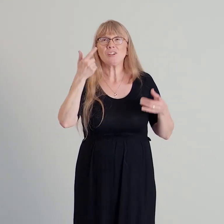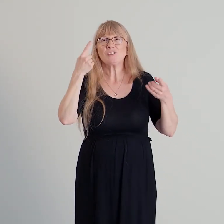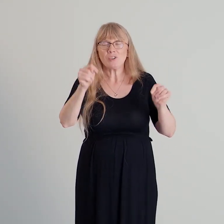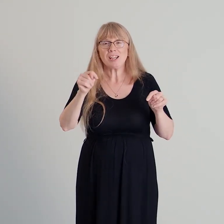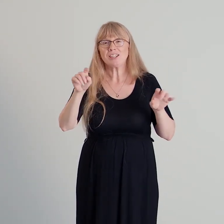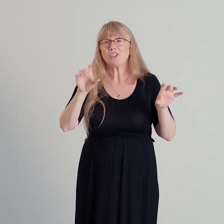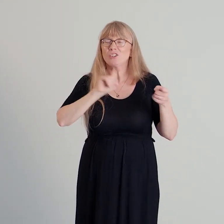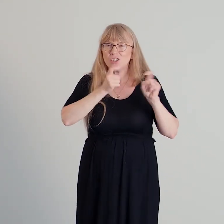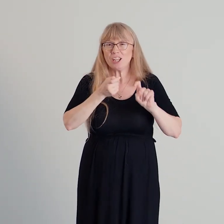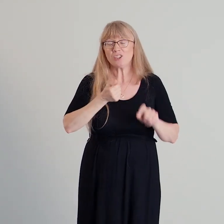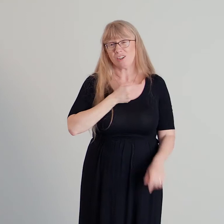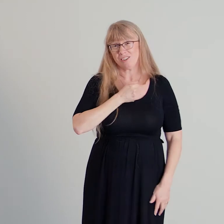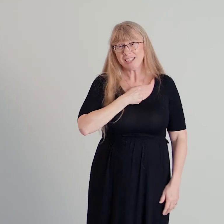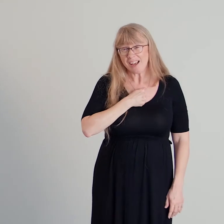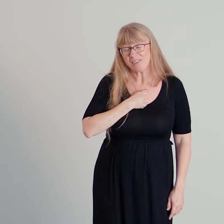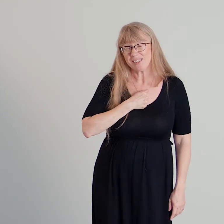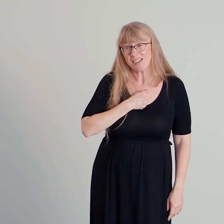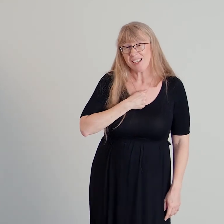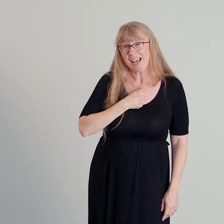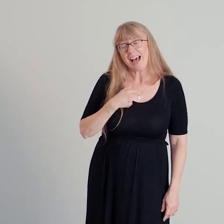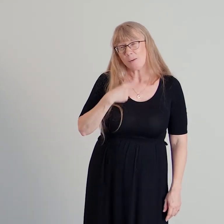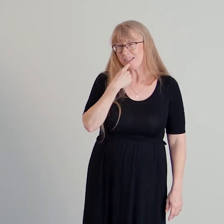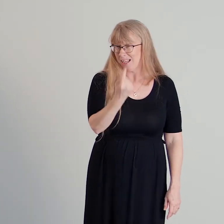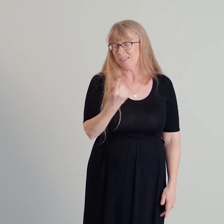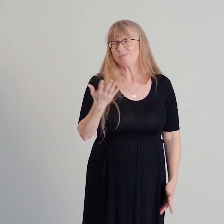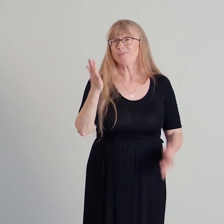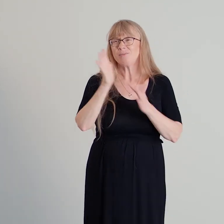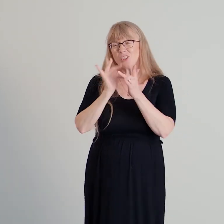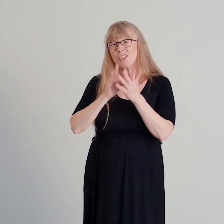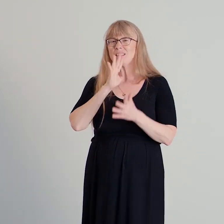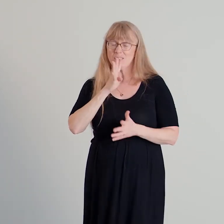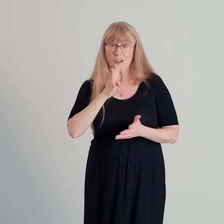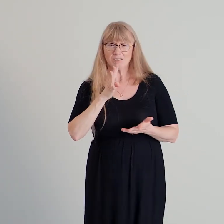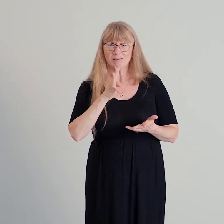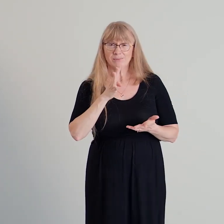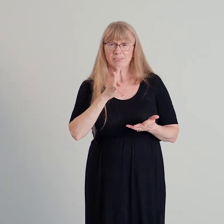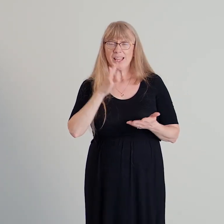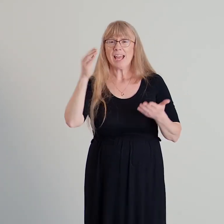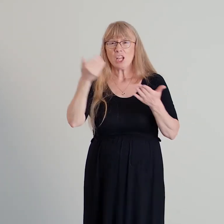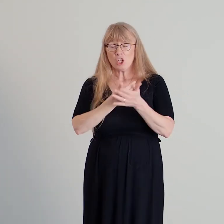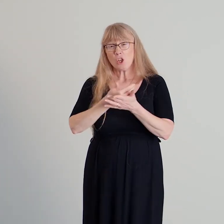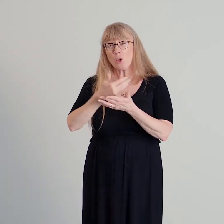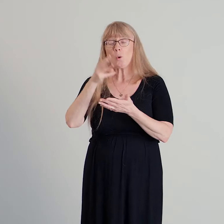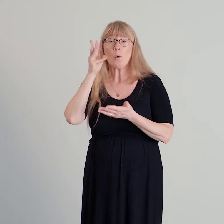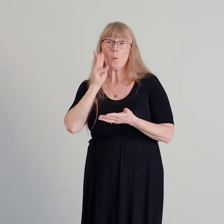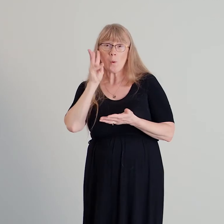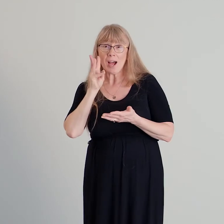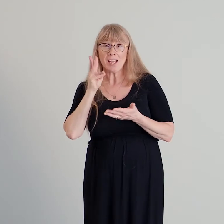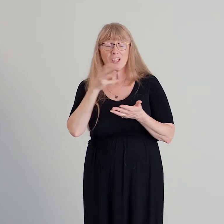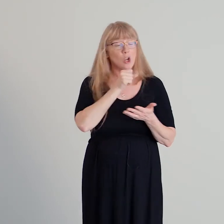behaviors all by ourselves. But I would submit to you that as Jesus talked about new wine into